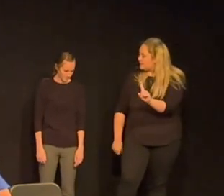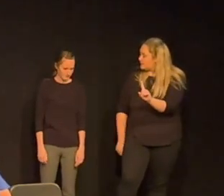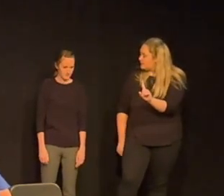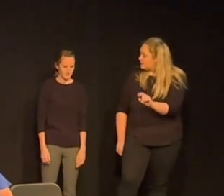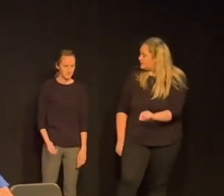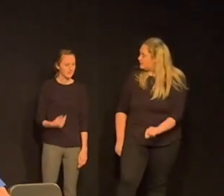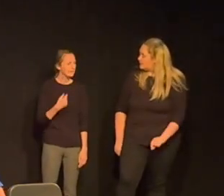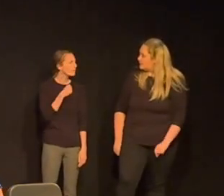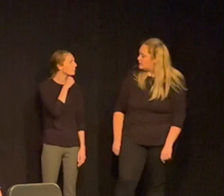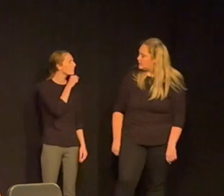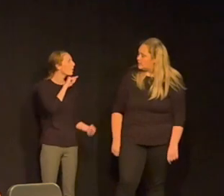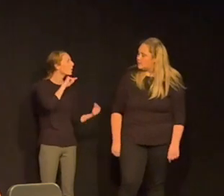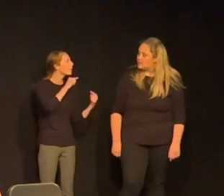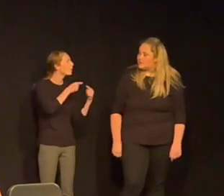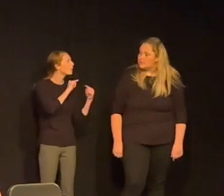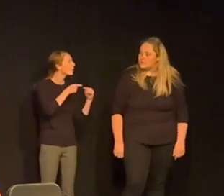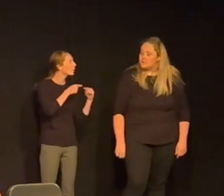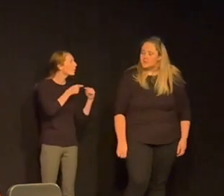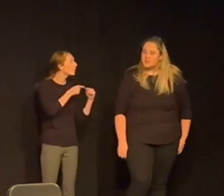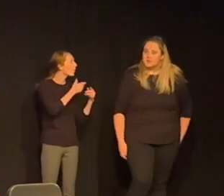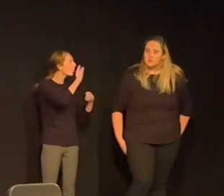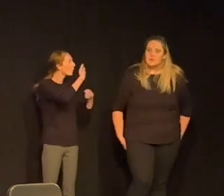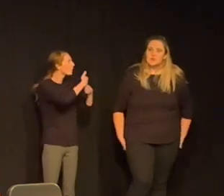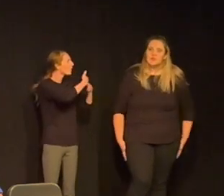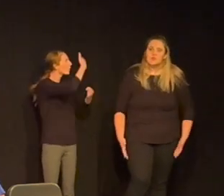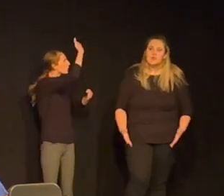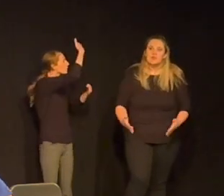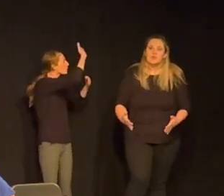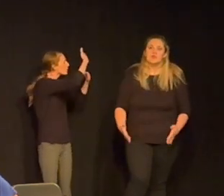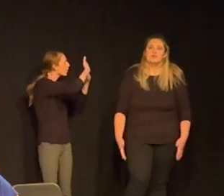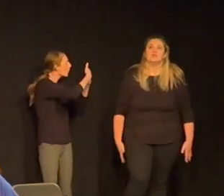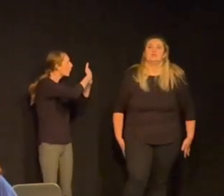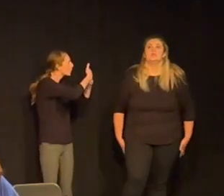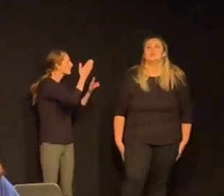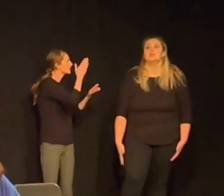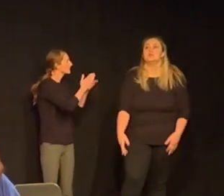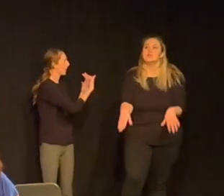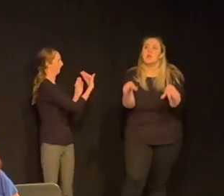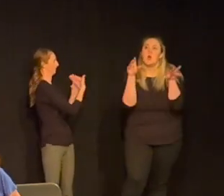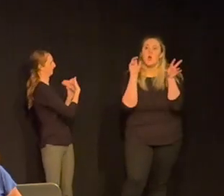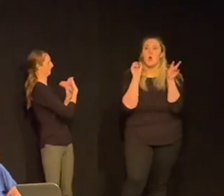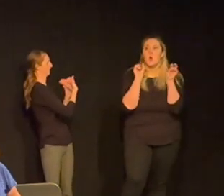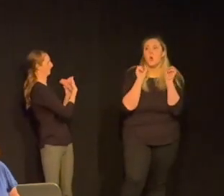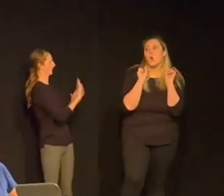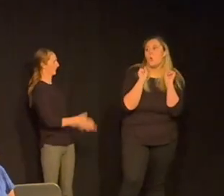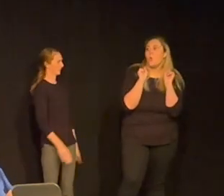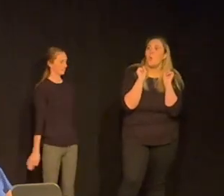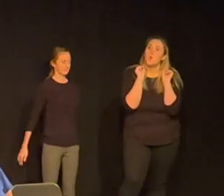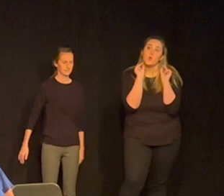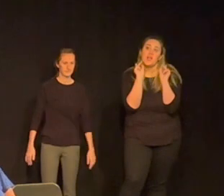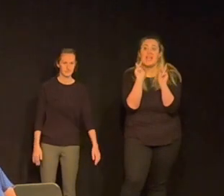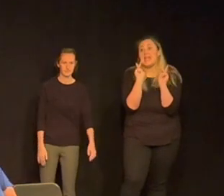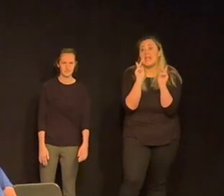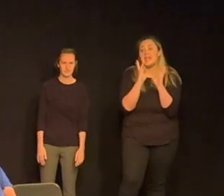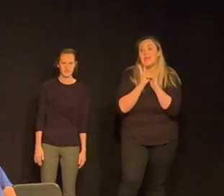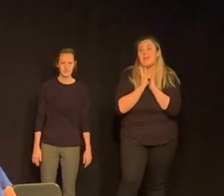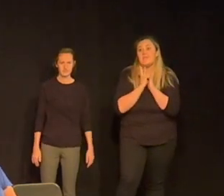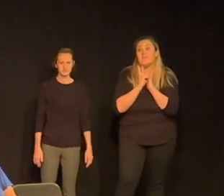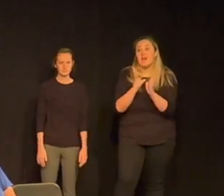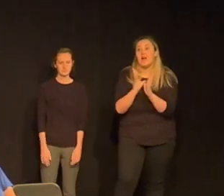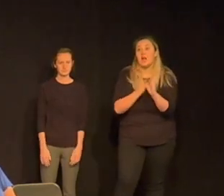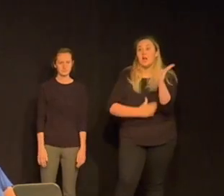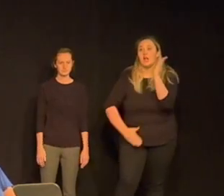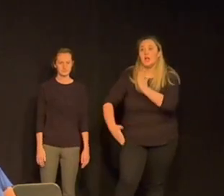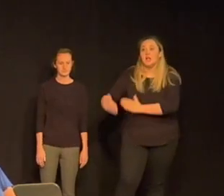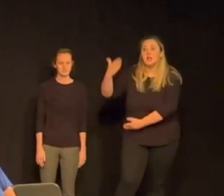Stan. Close your window and leave me alone. Whatever. Suit yourself. I'm